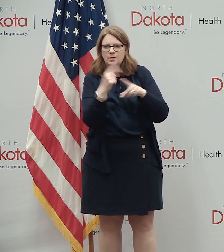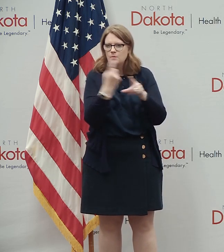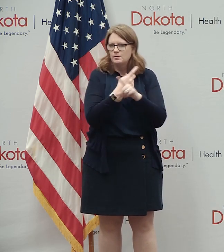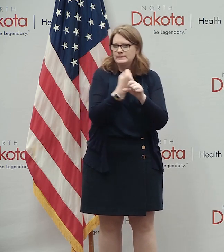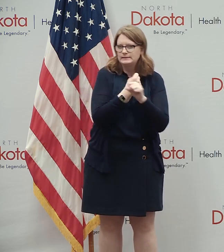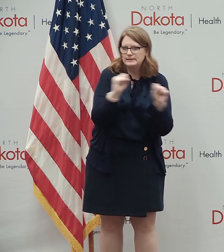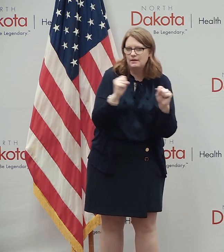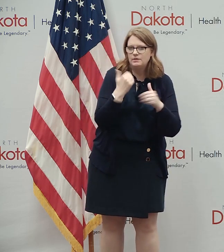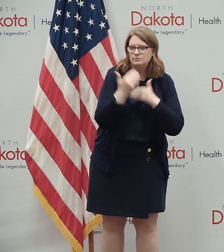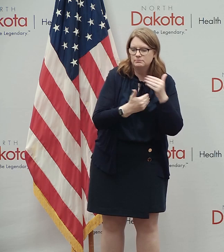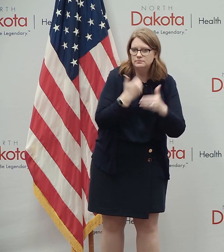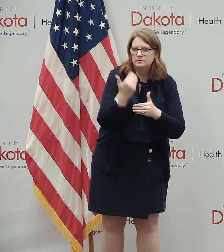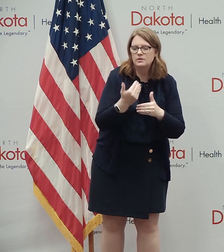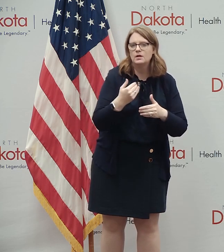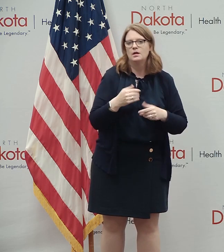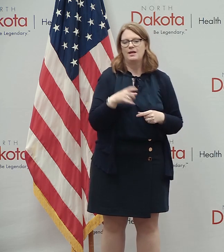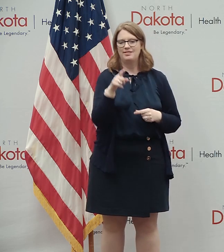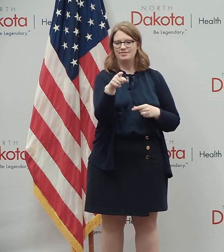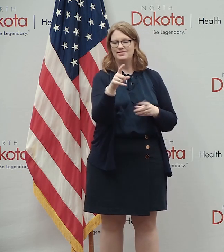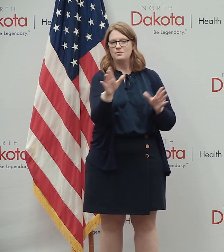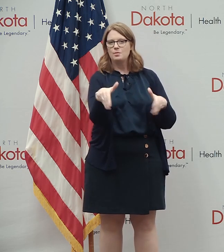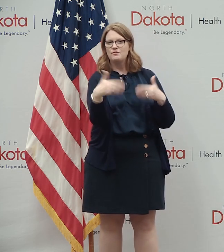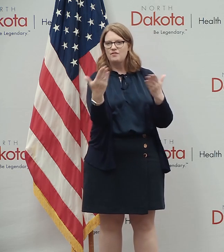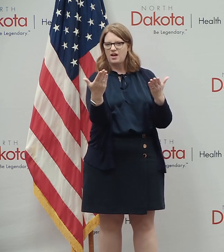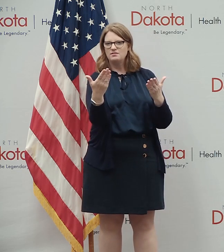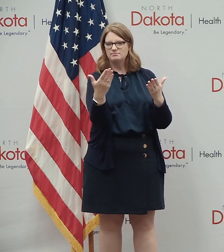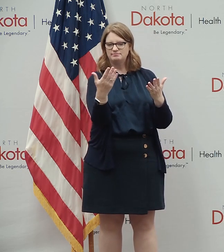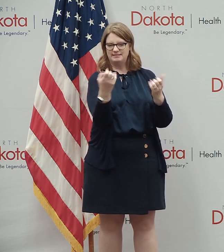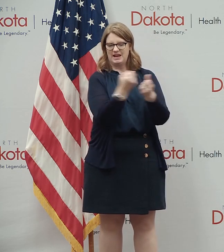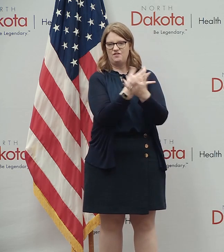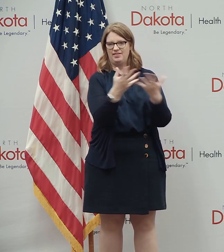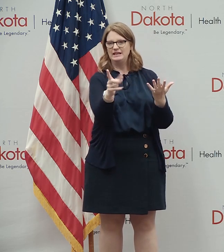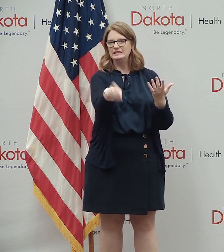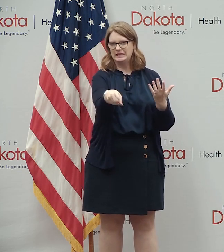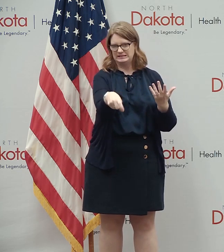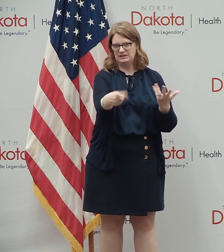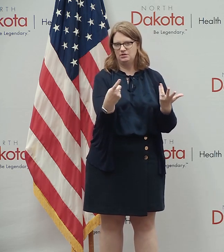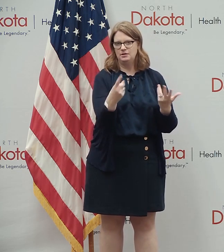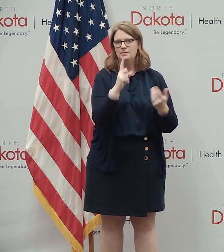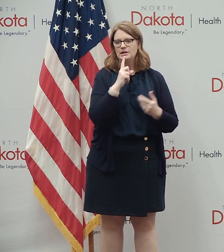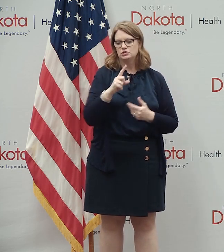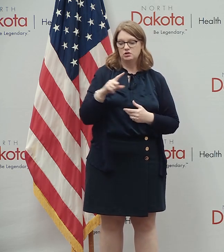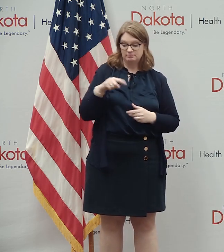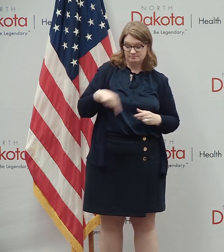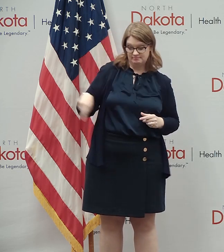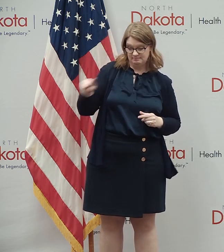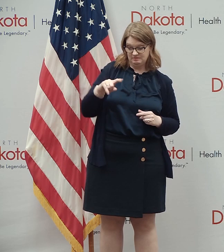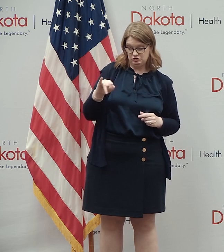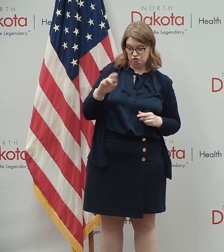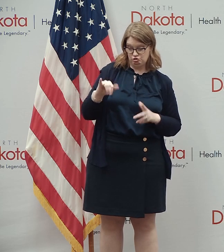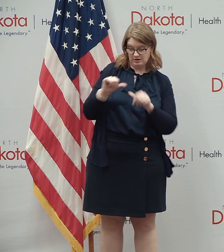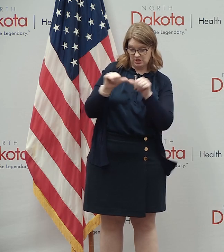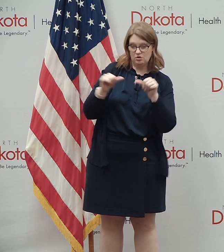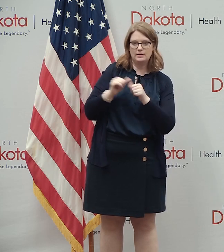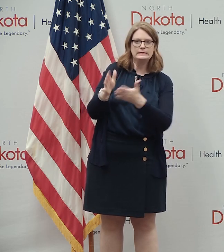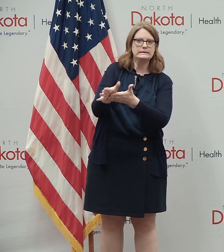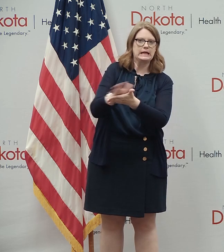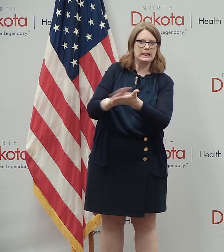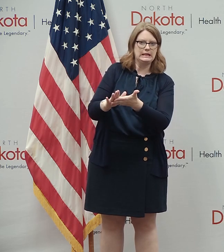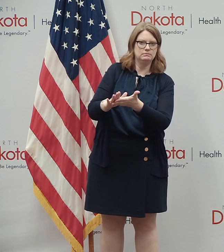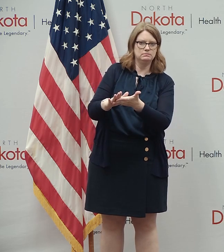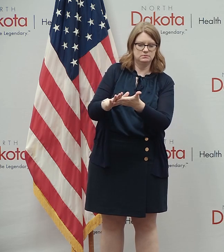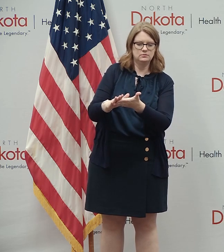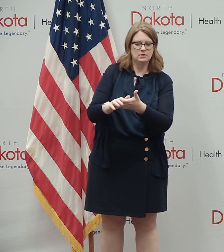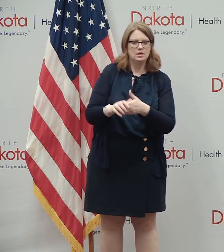also providing them with the tools and equipment to make sure that the jury areas remain clean. We're